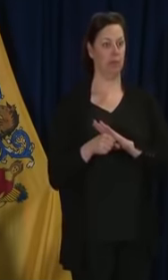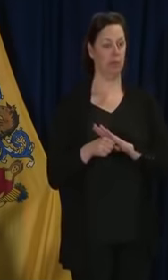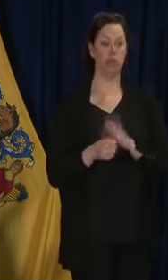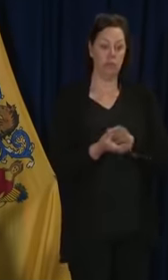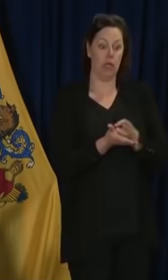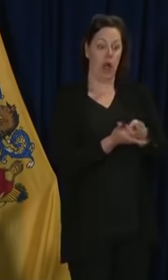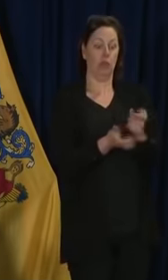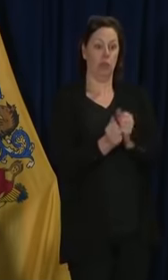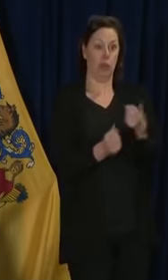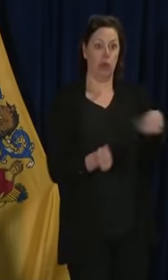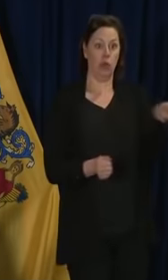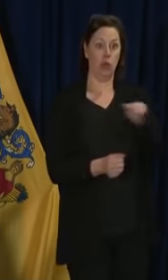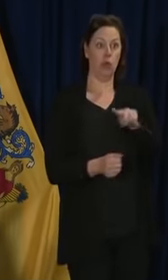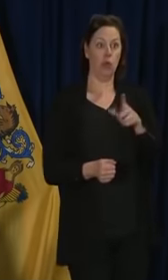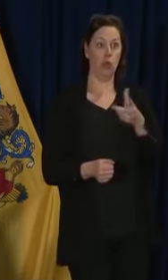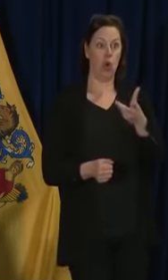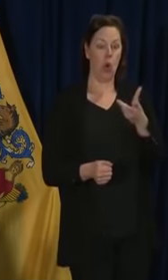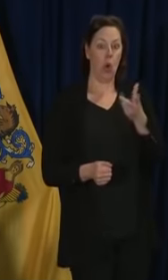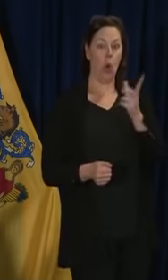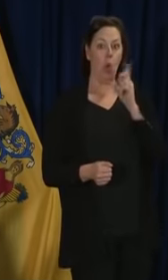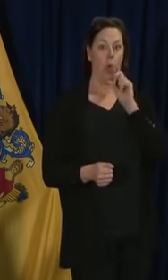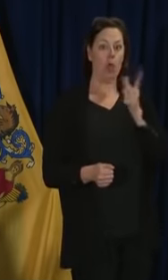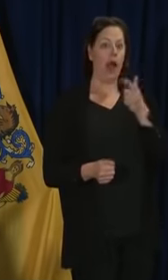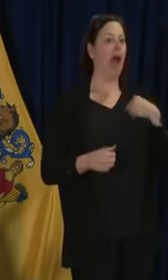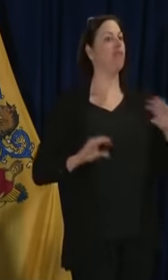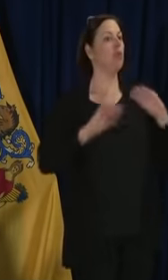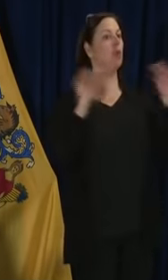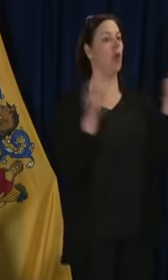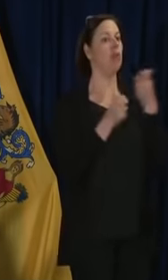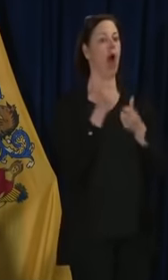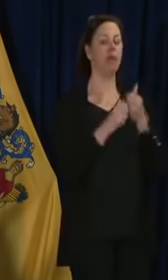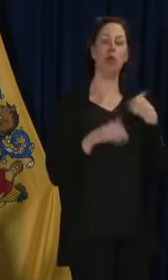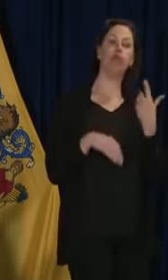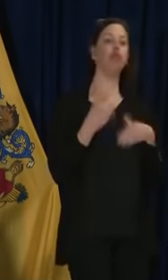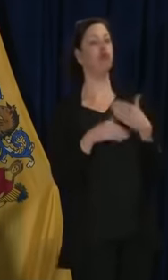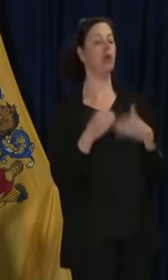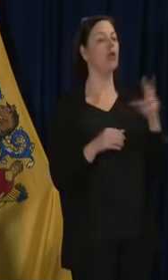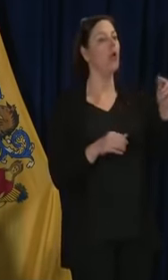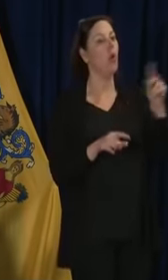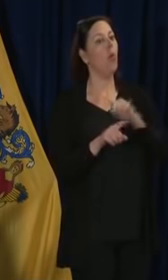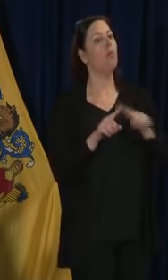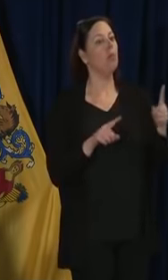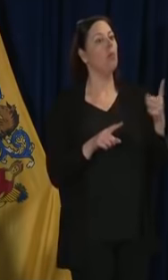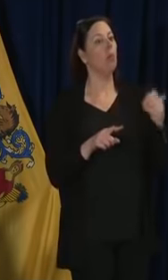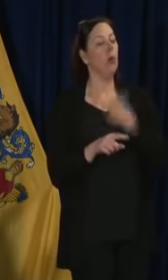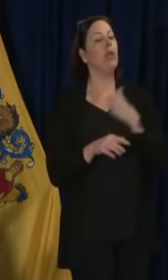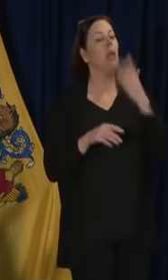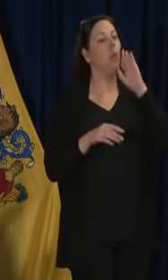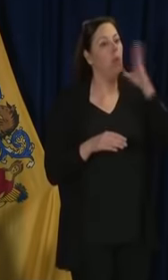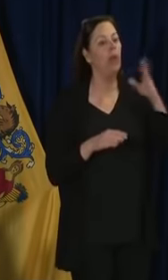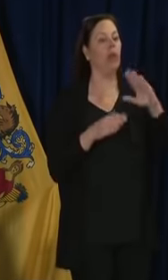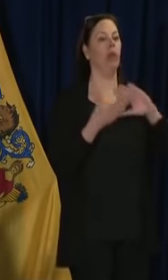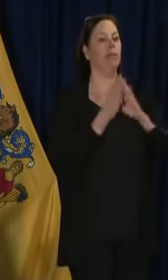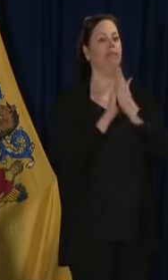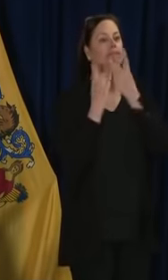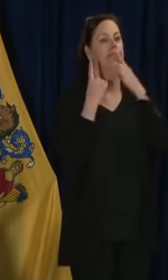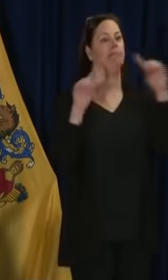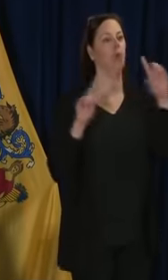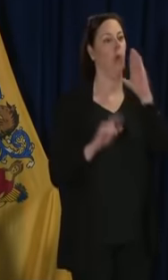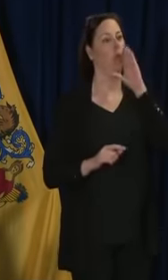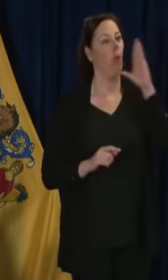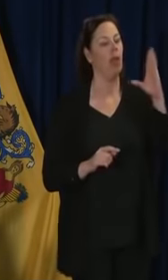with you, and I'm not saying that we'll get through this unscathed or without mistake, but we will get through this, and we will do everything